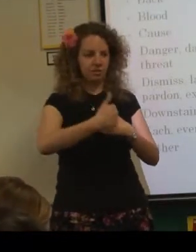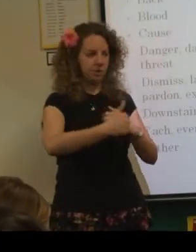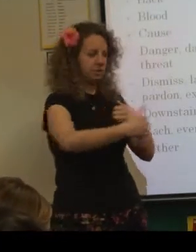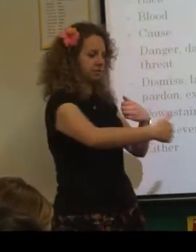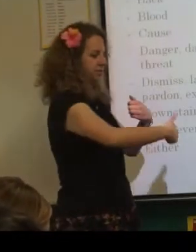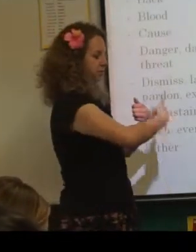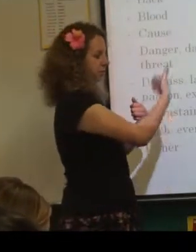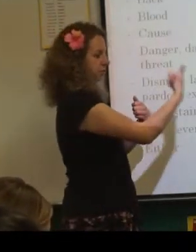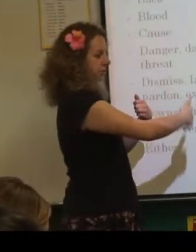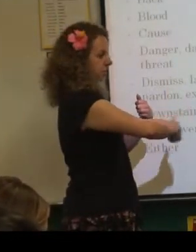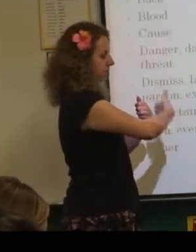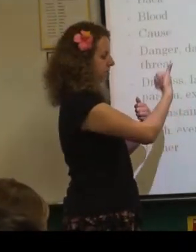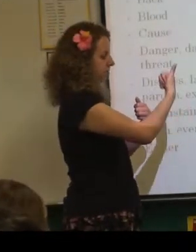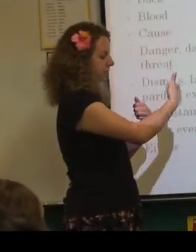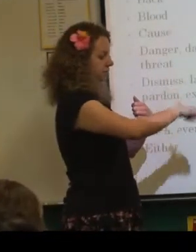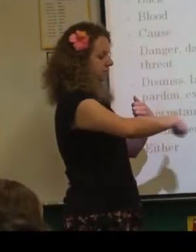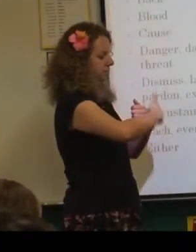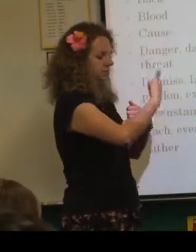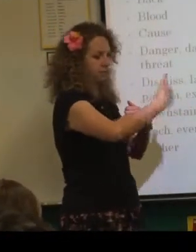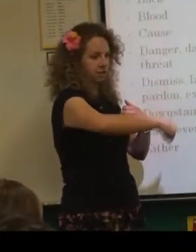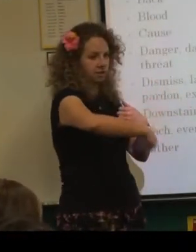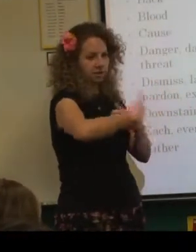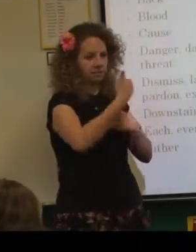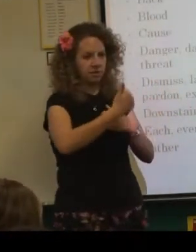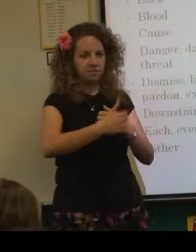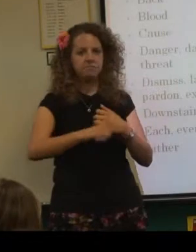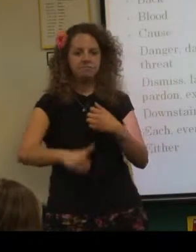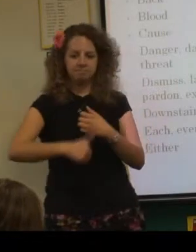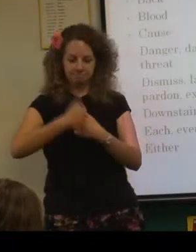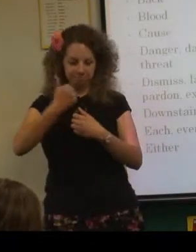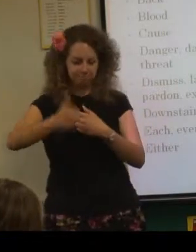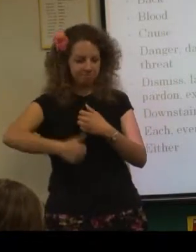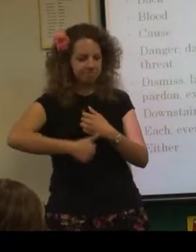threat. So just going sideways like that.